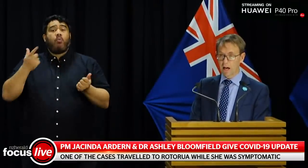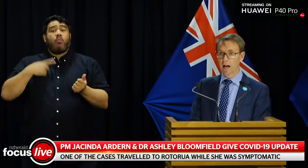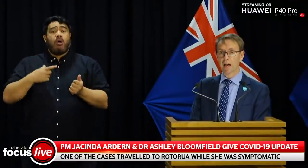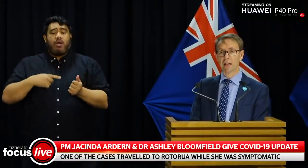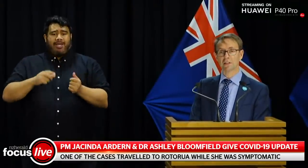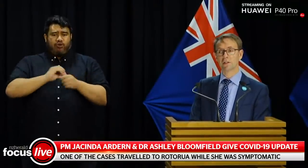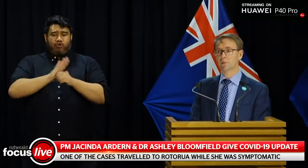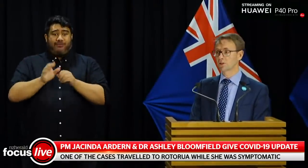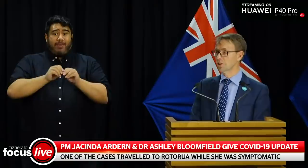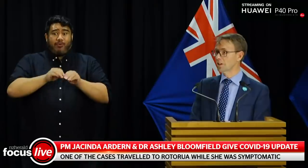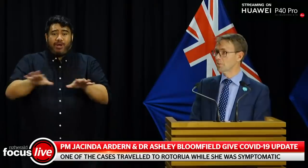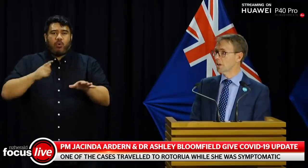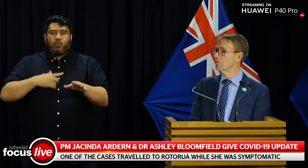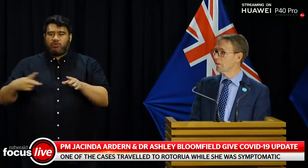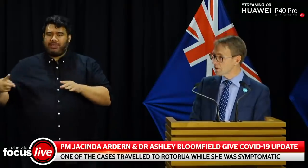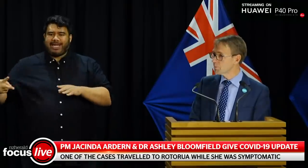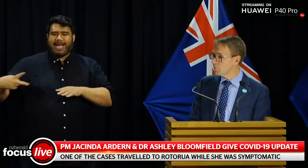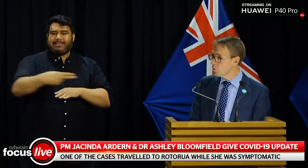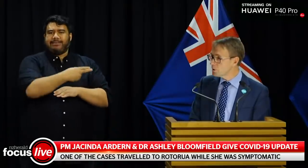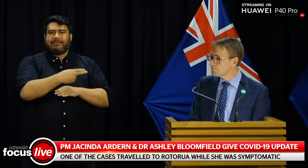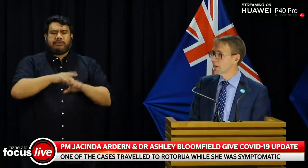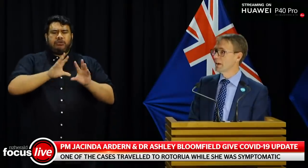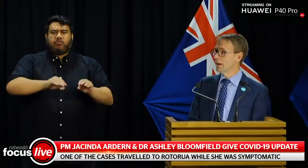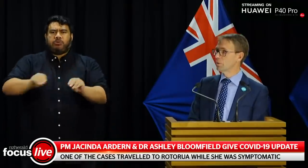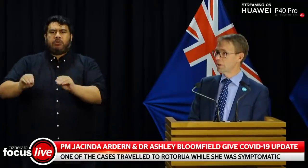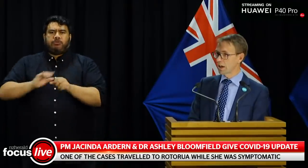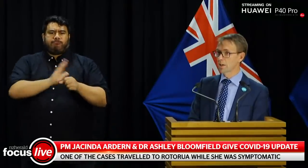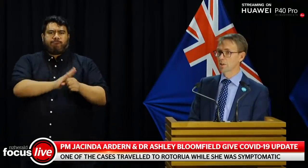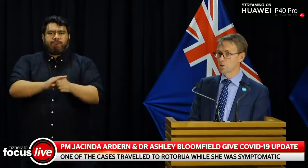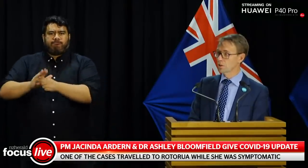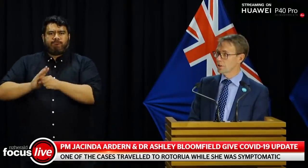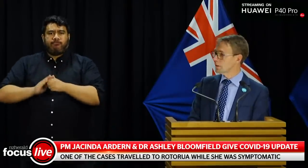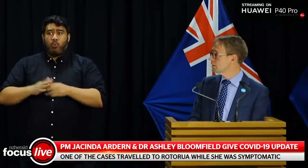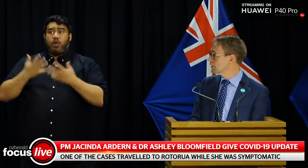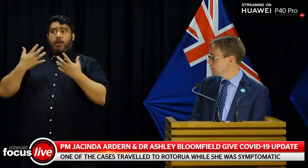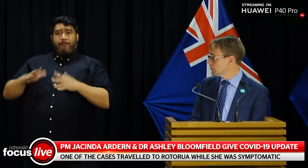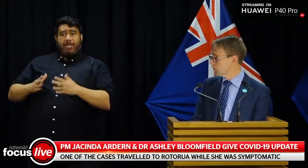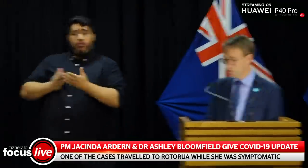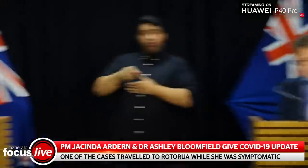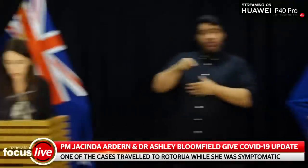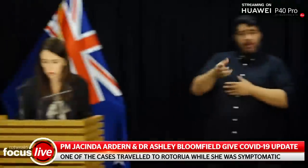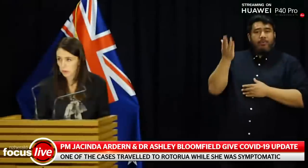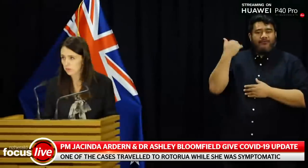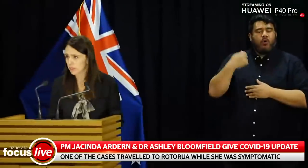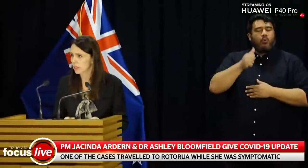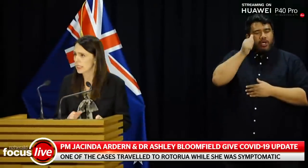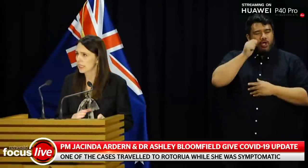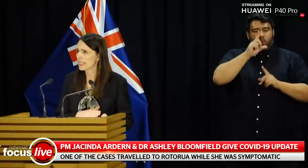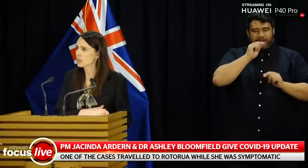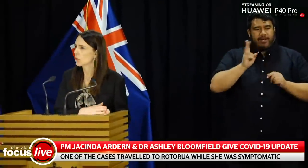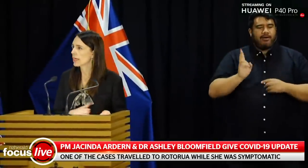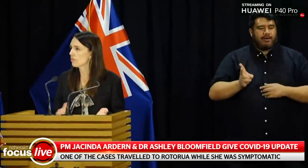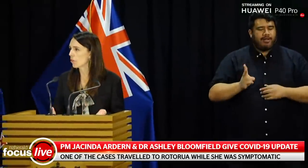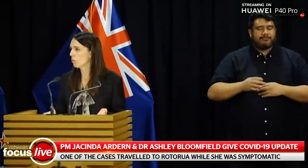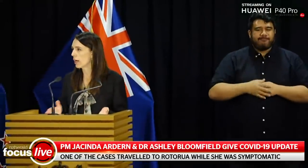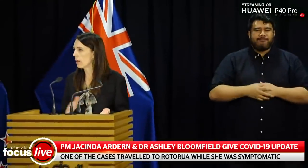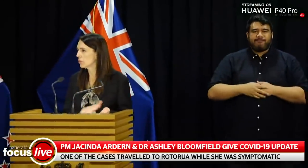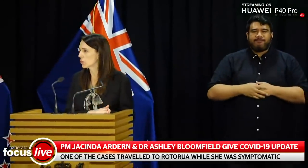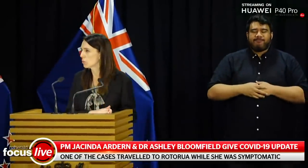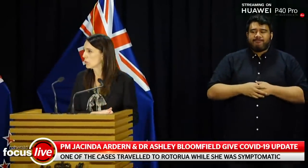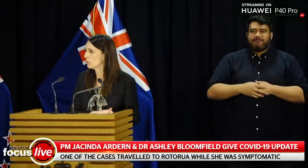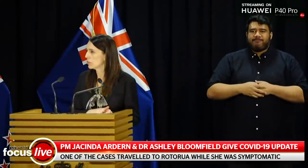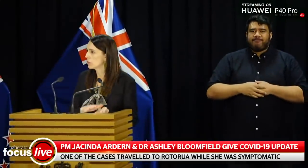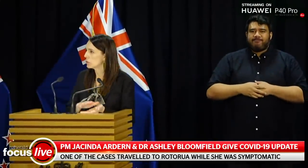spreading. And once again, we have done this before and we can do it again. Thank you, Prime Minister. Thank you, Dr. Bloomfield. As you'll hear